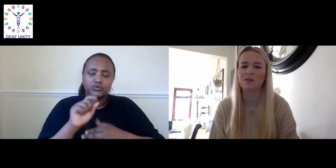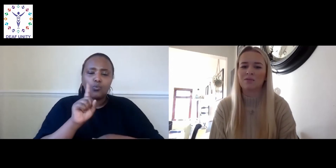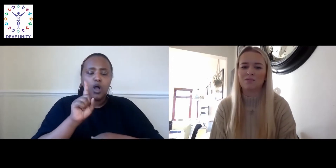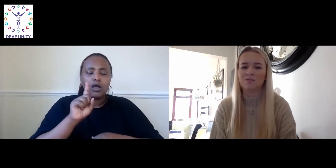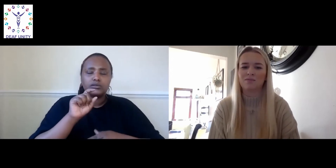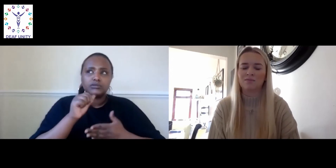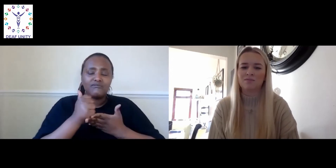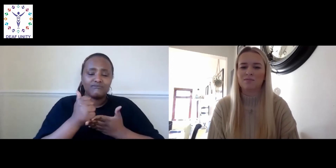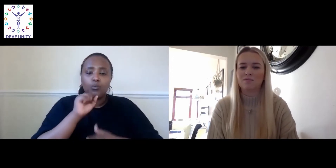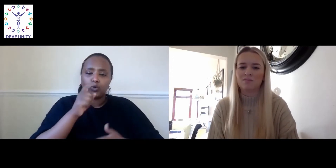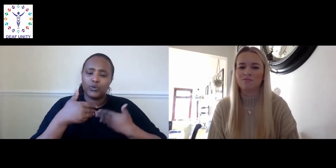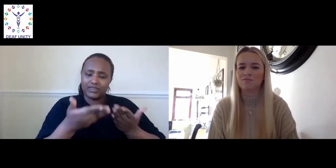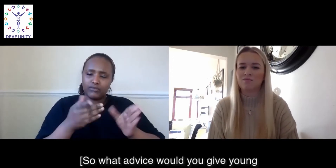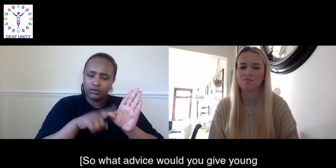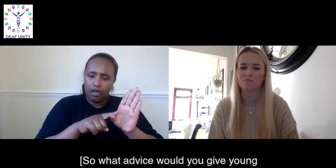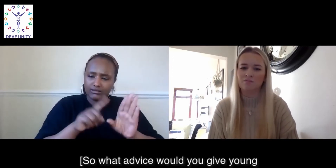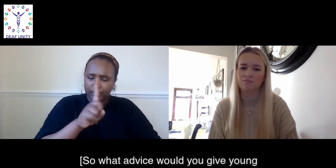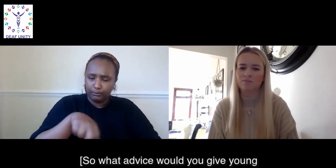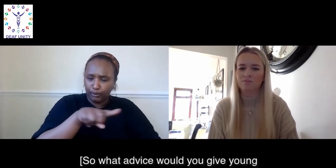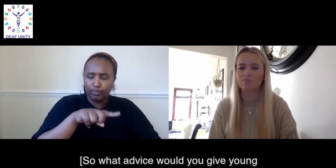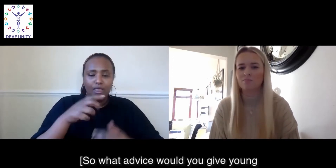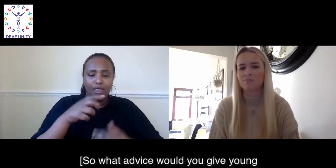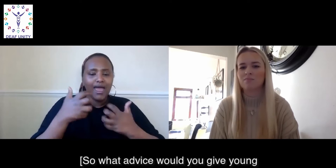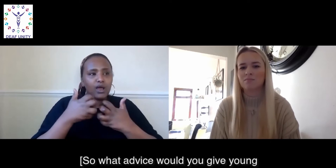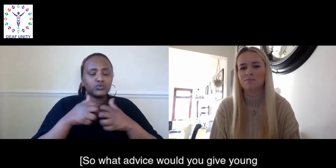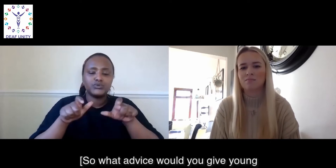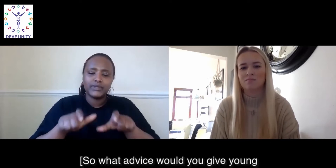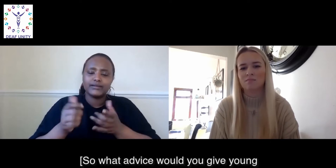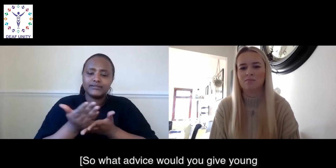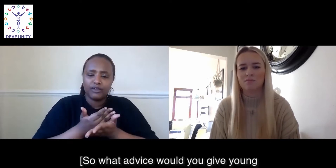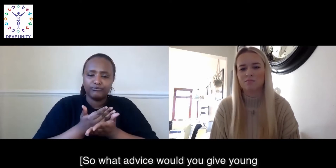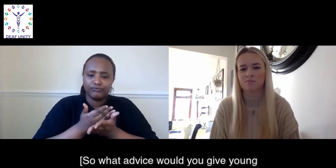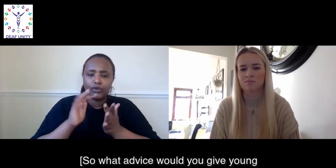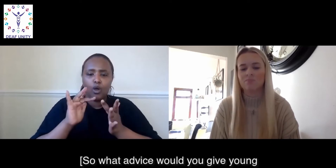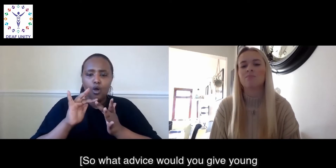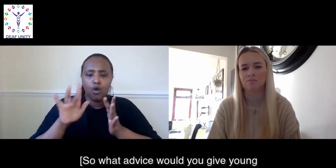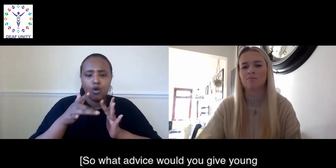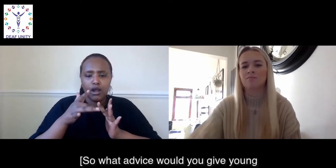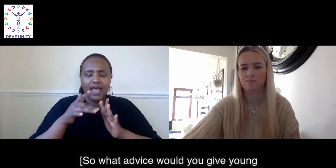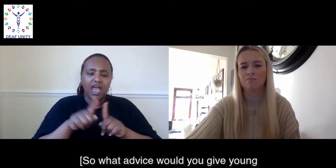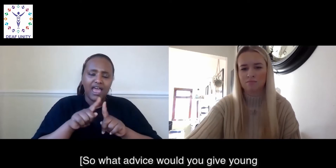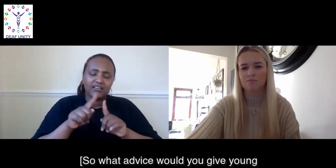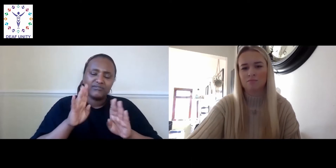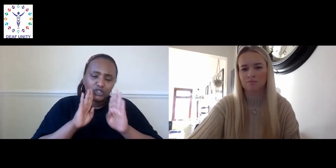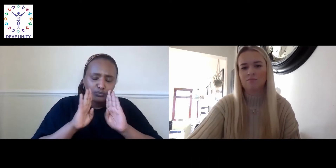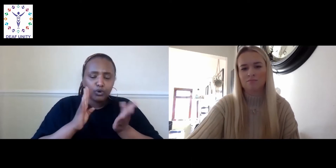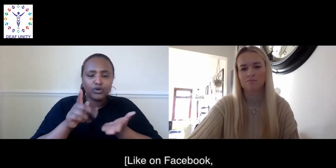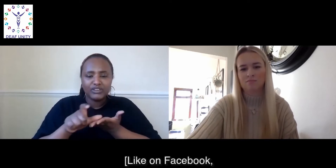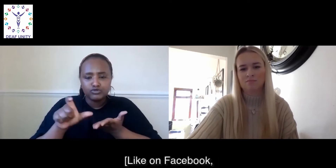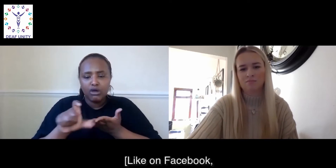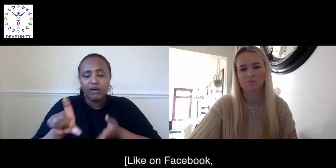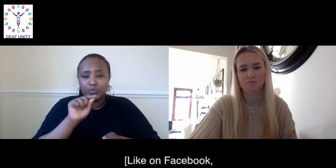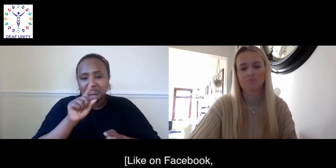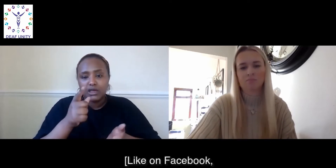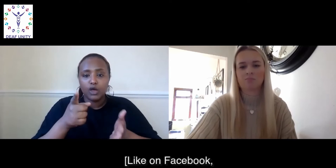Now, so I want to ask your advice. So what advice would you give young people about how to stay safe online? Like